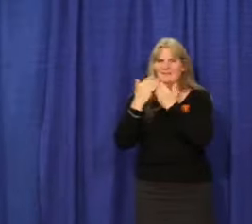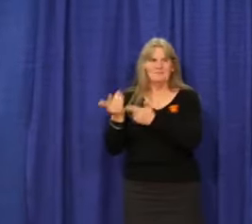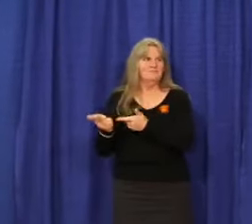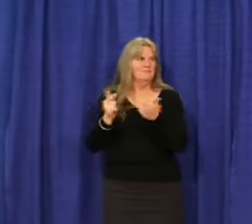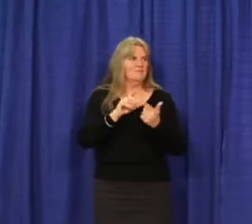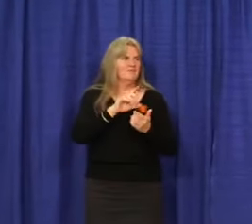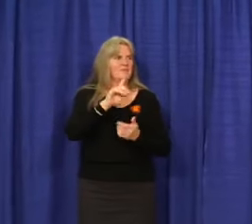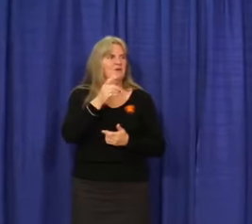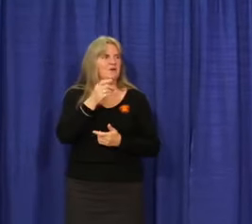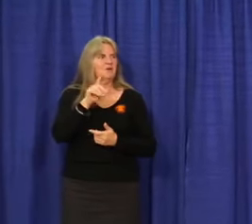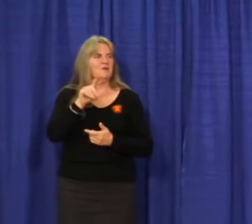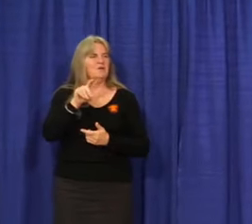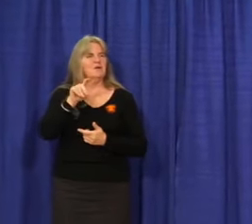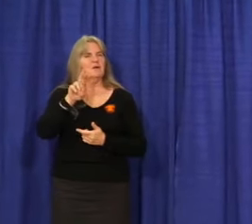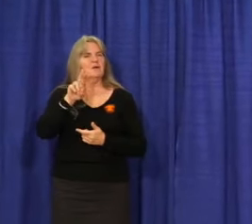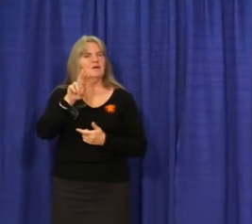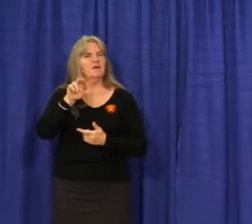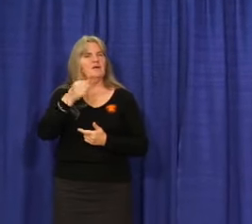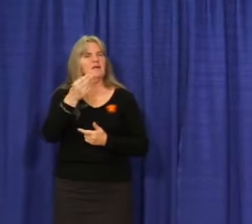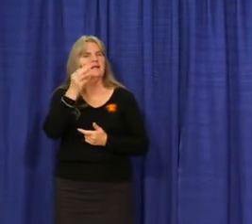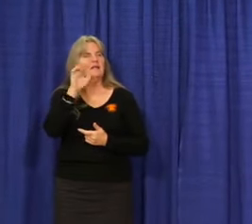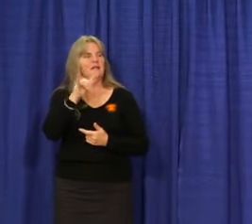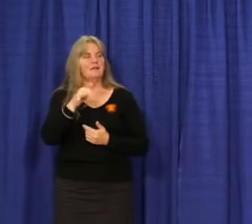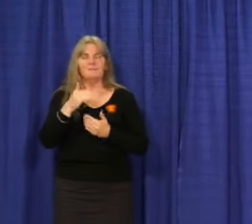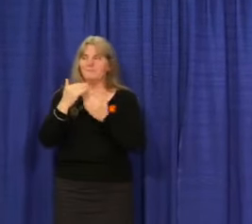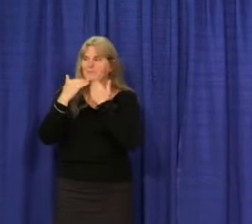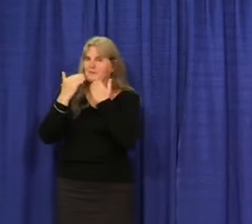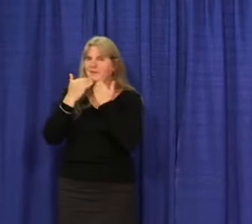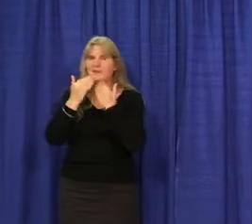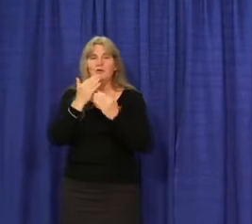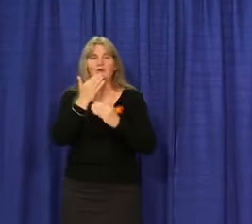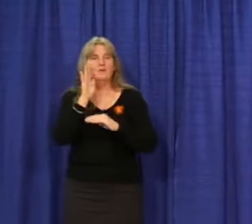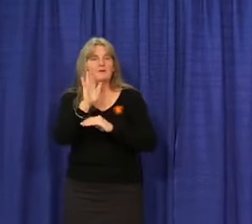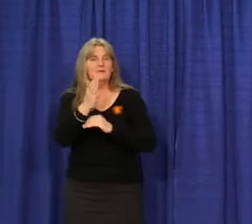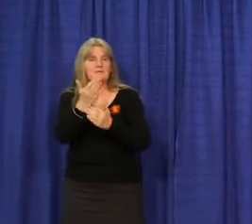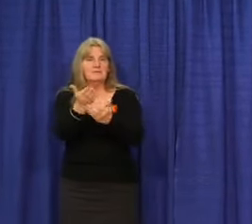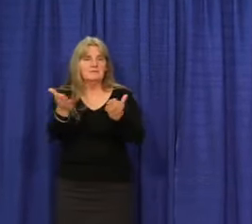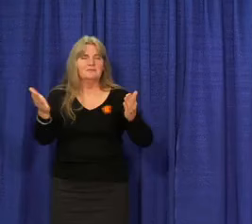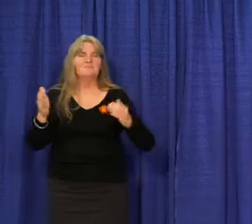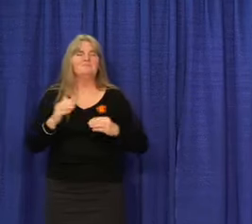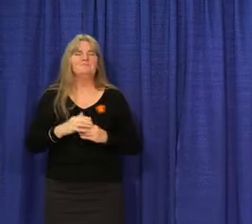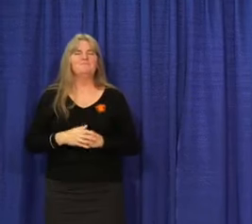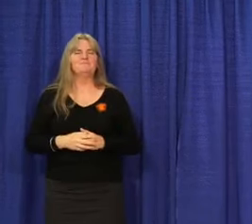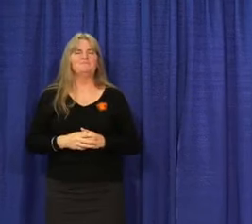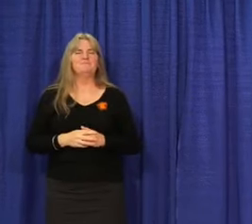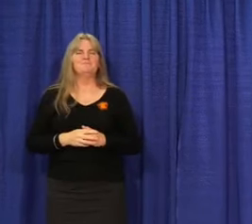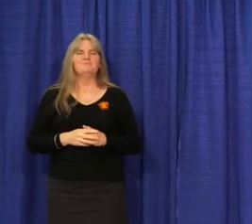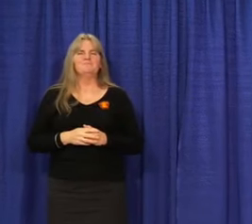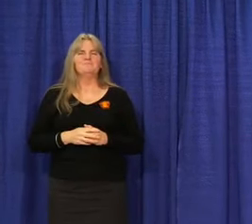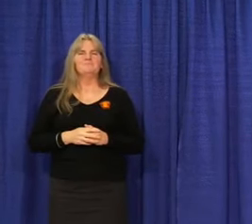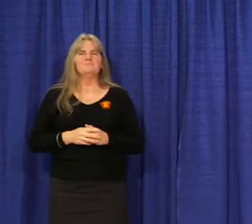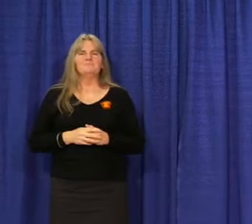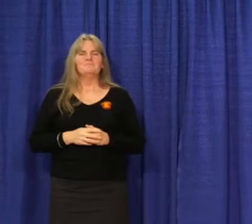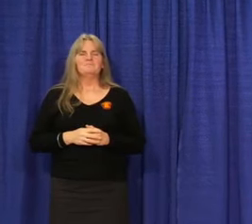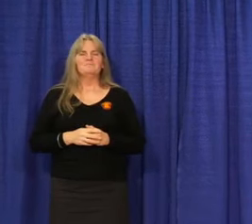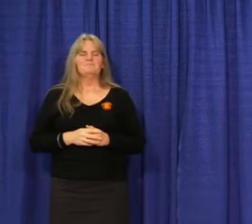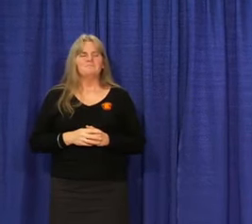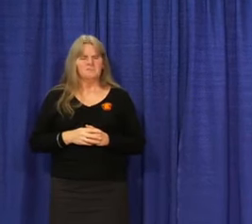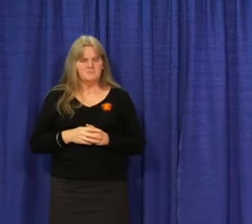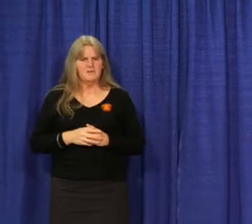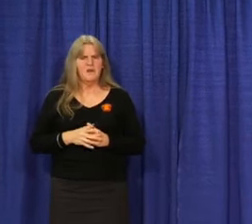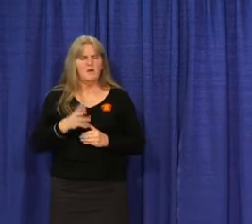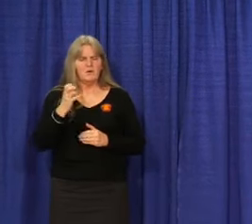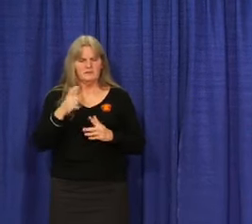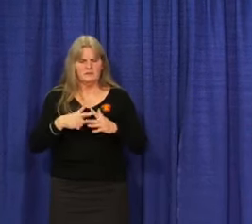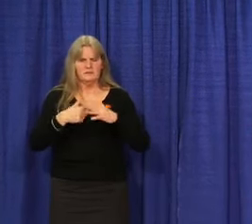Dr. Hanley? Thank you, and good afternoon and bon après-midi. I just wanted